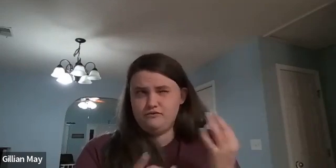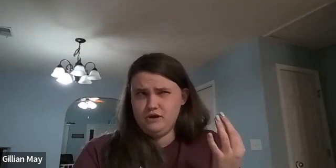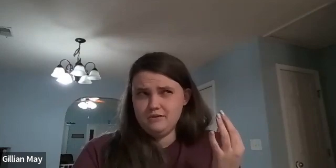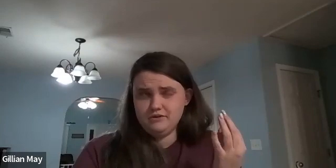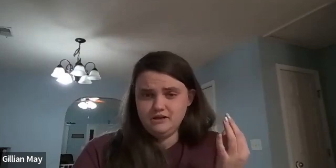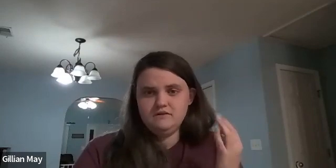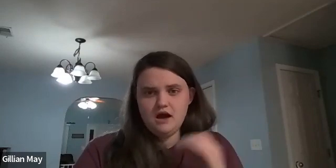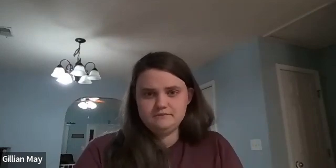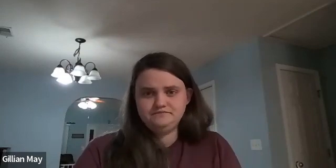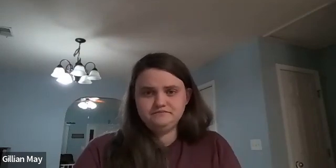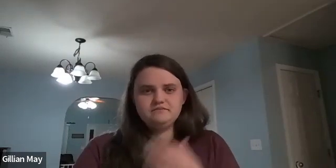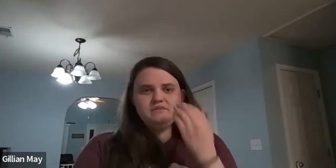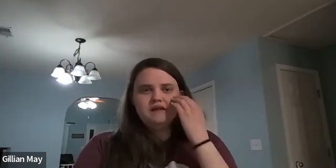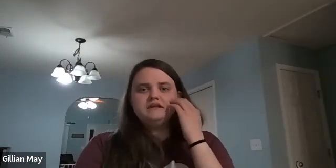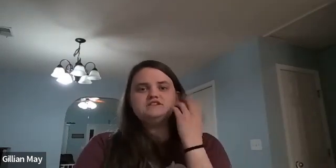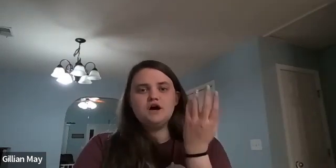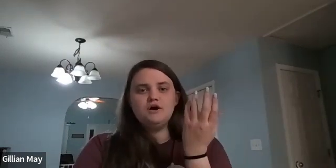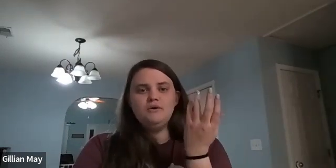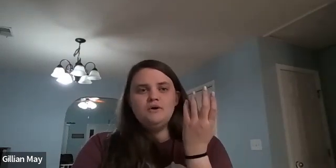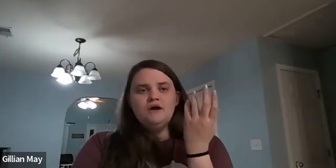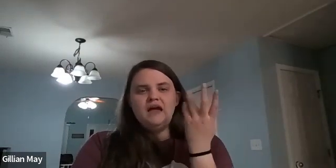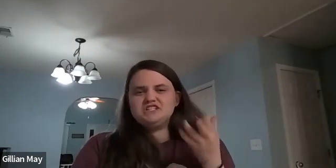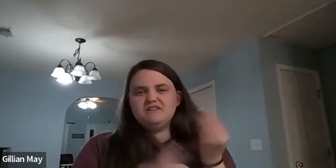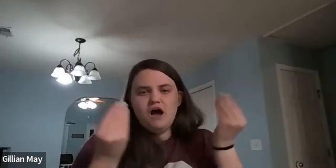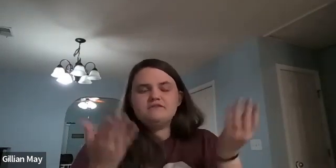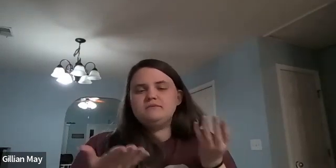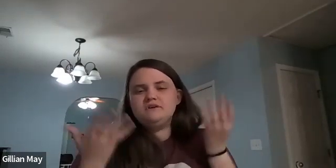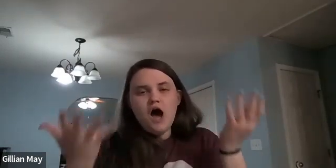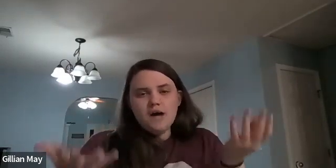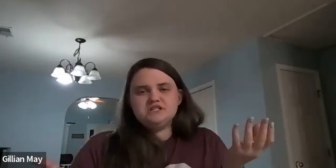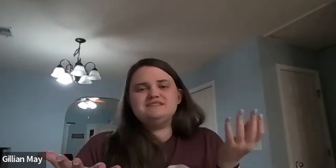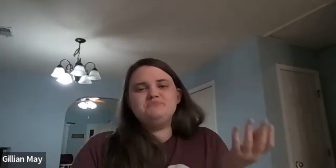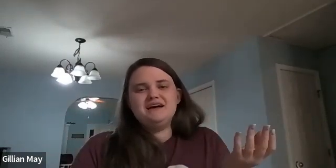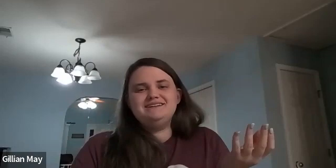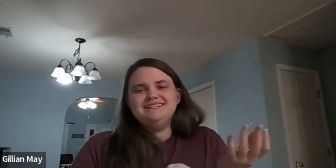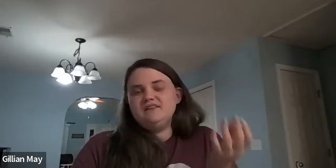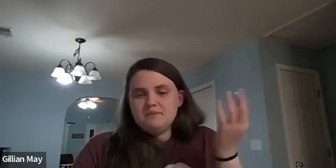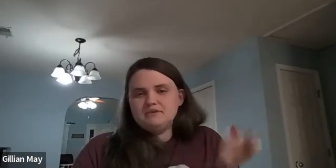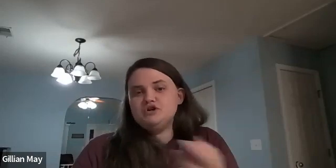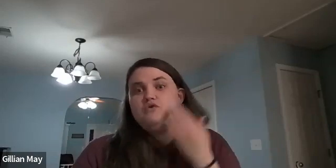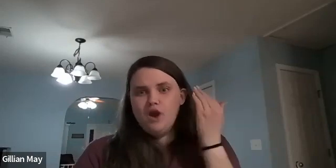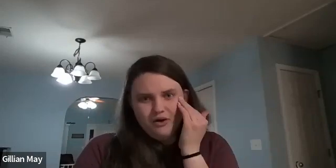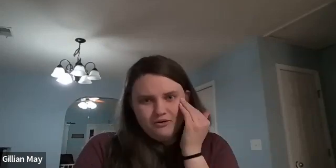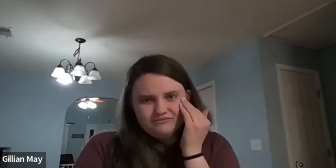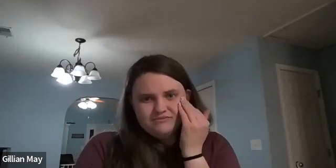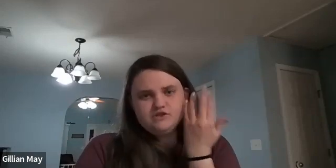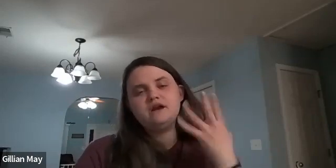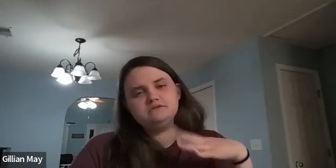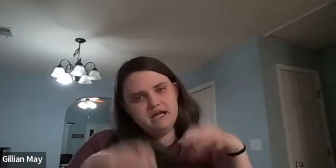free, I believe. Yeah. And so it's just a lot of options, but a lot of people don't know, so they don't take them